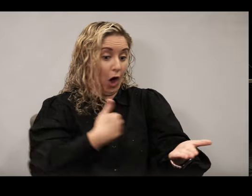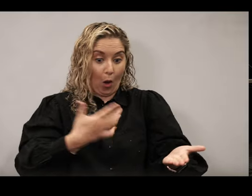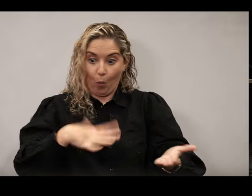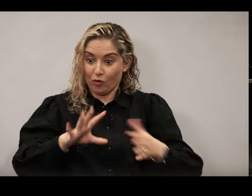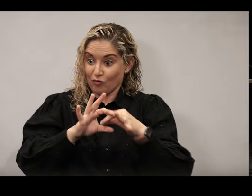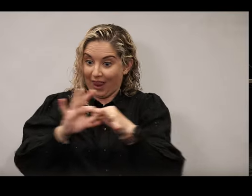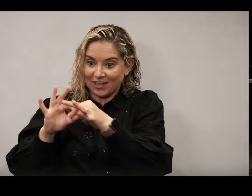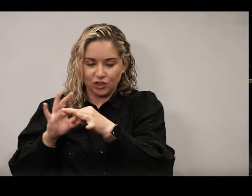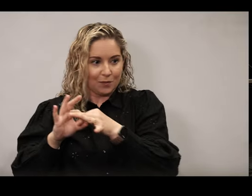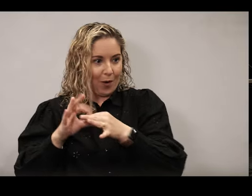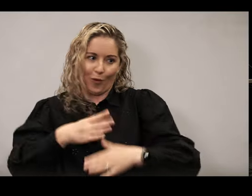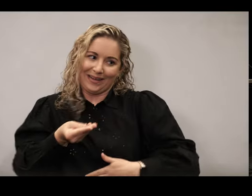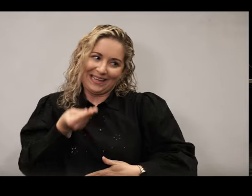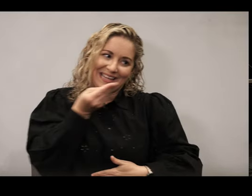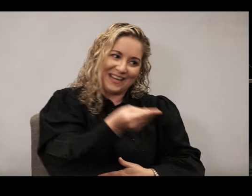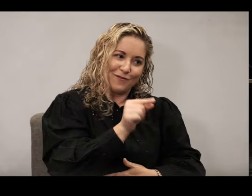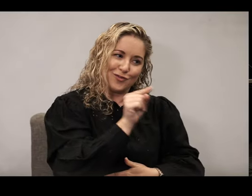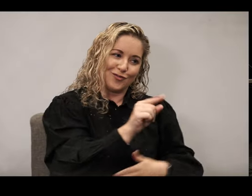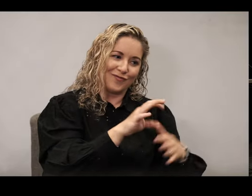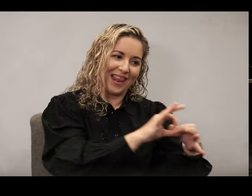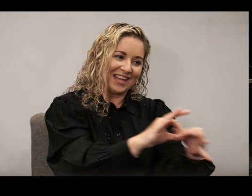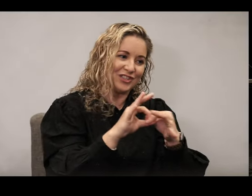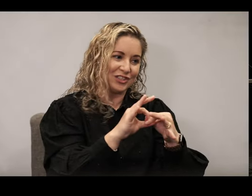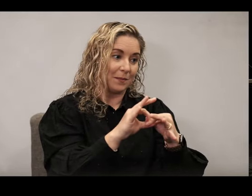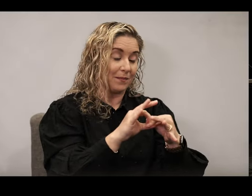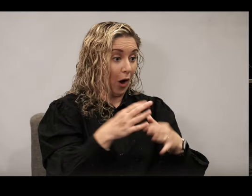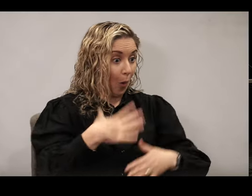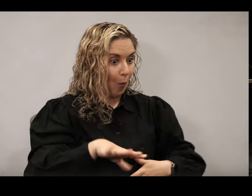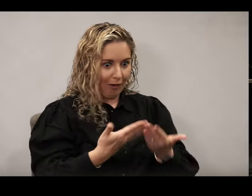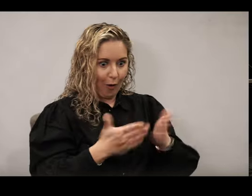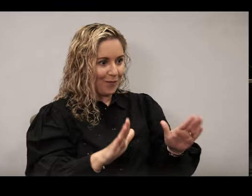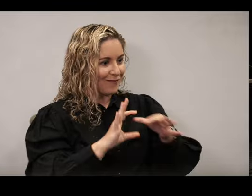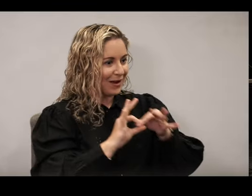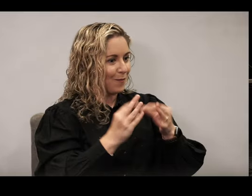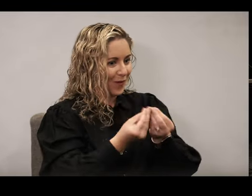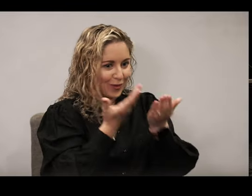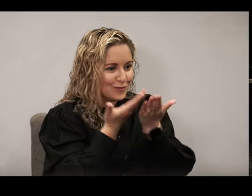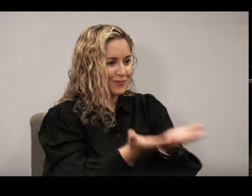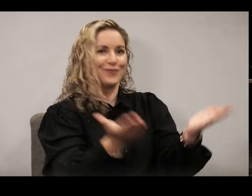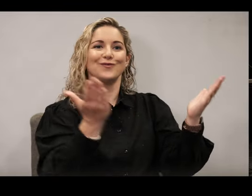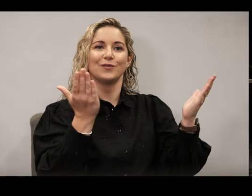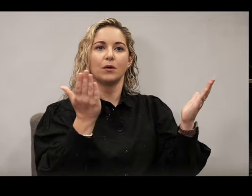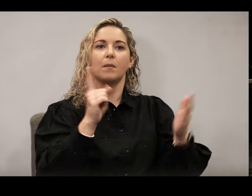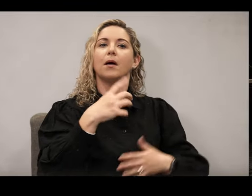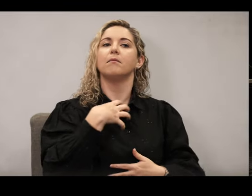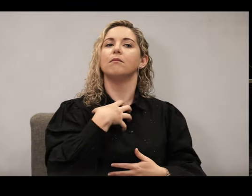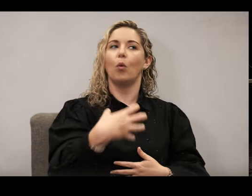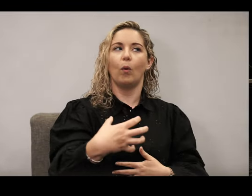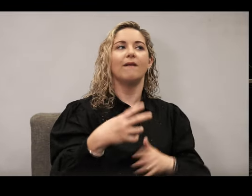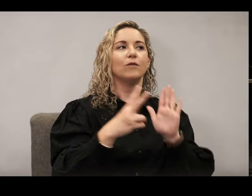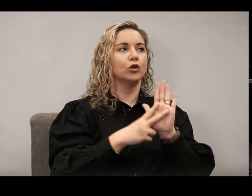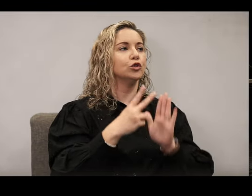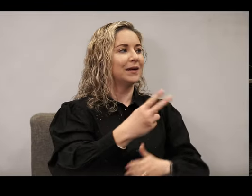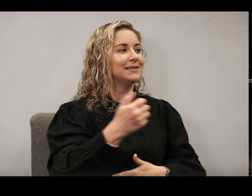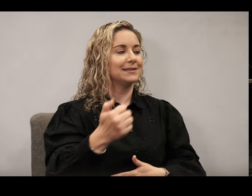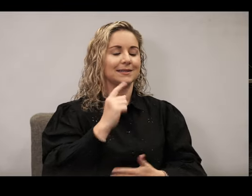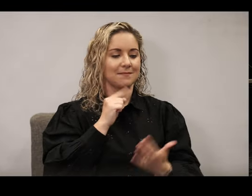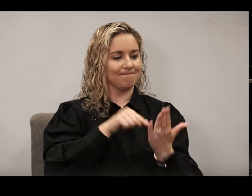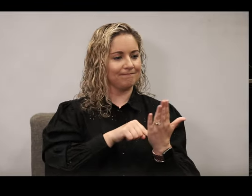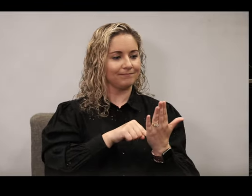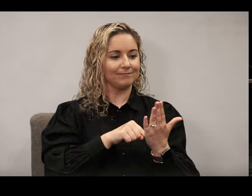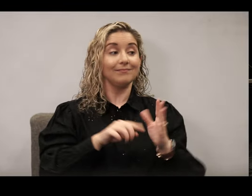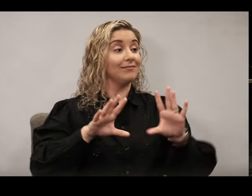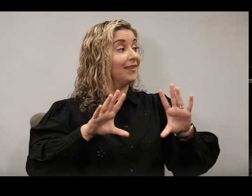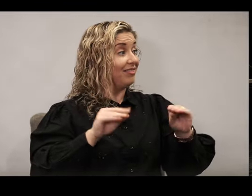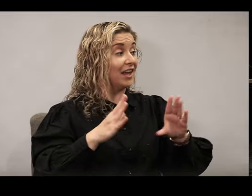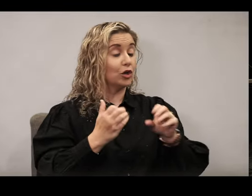rightly relating to each other in loving service. But there's more to image bearing. Verse 26 again. Then God